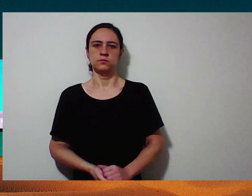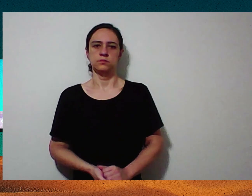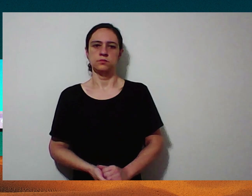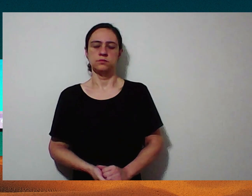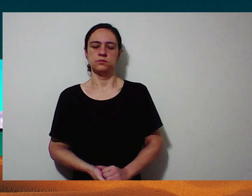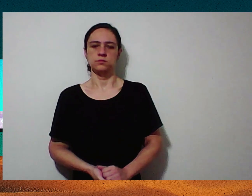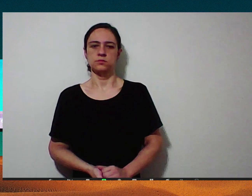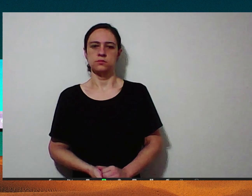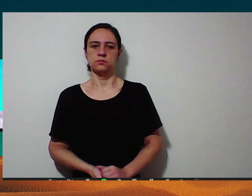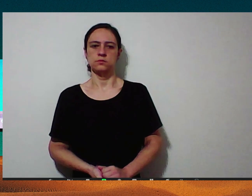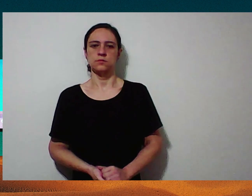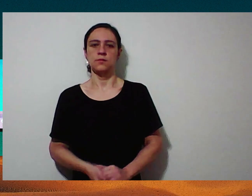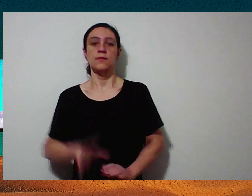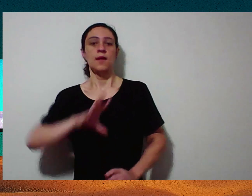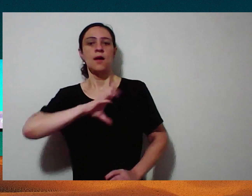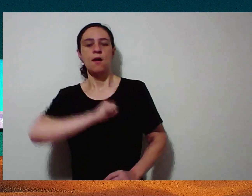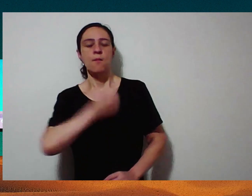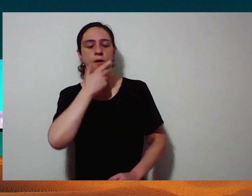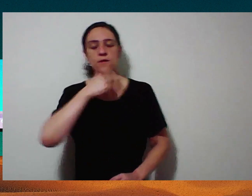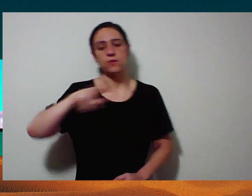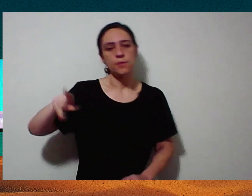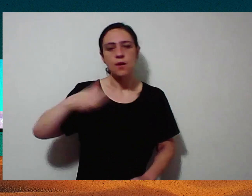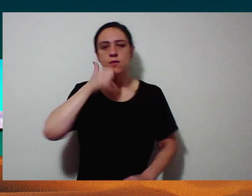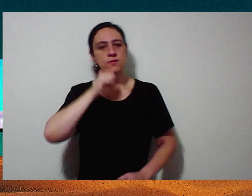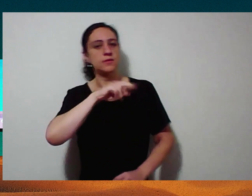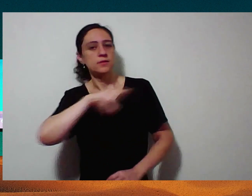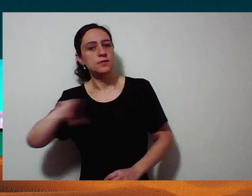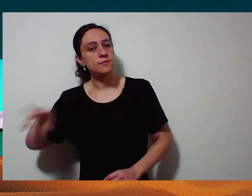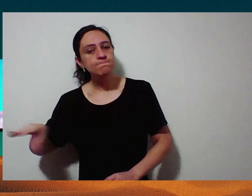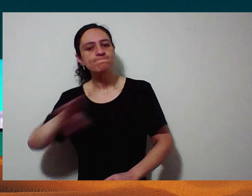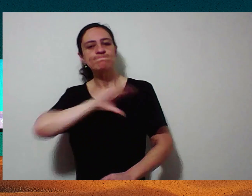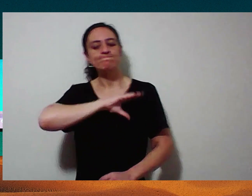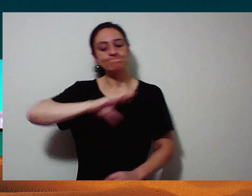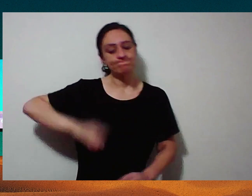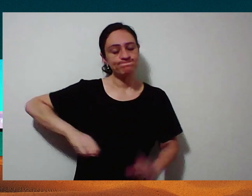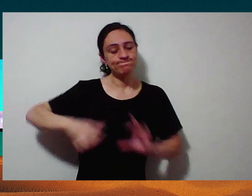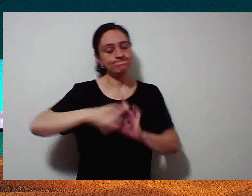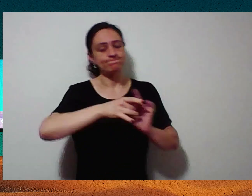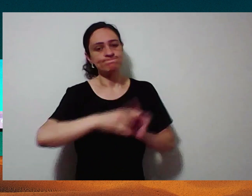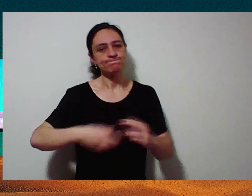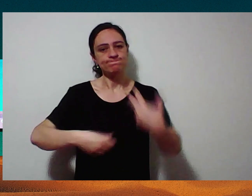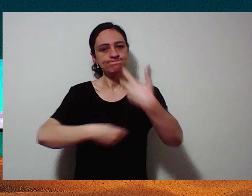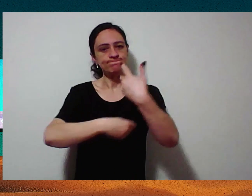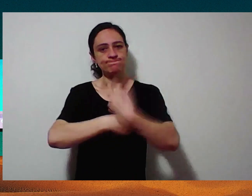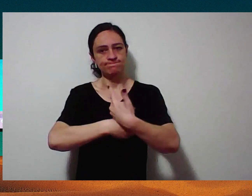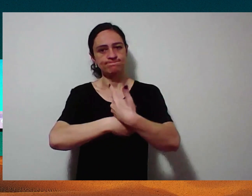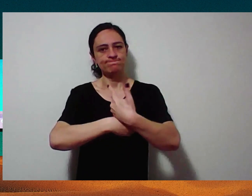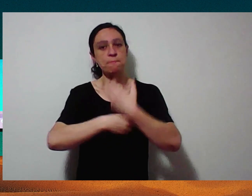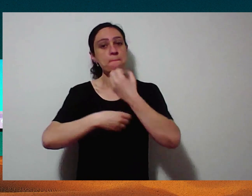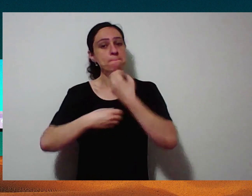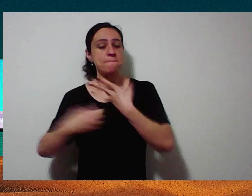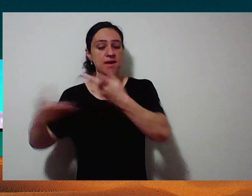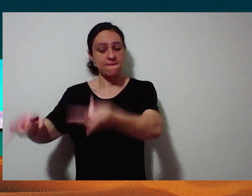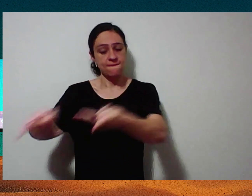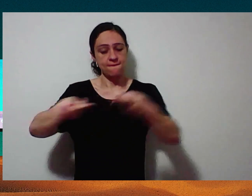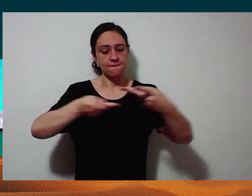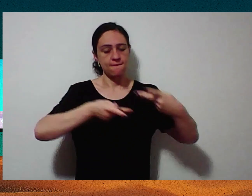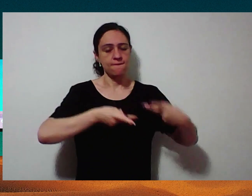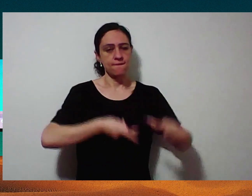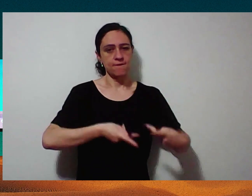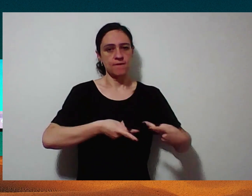Queridos irmãos, queridas irmãs em Cristo que nos acompanham, sejam todos muito bem-vindos para mais